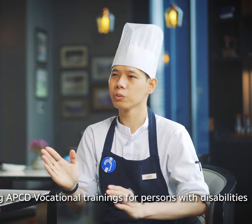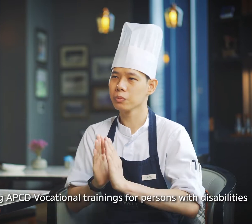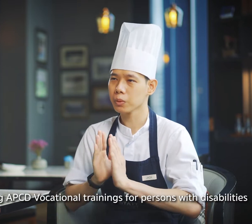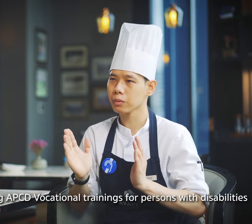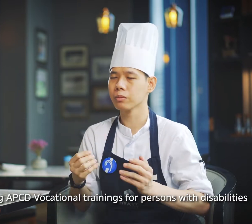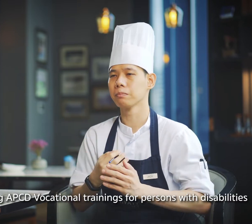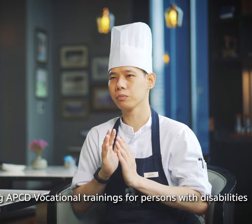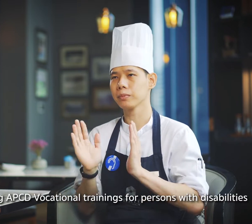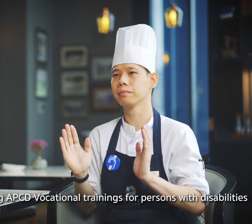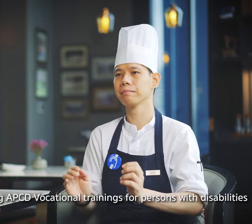thank you